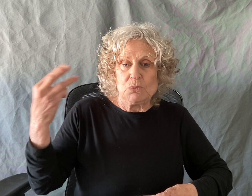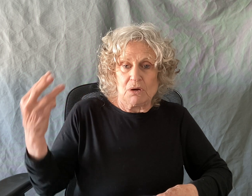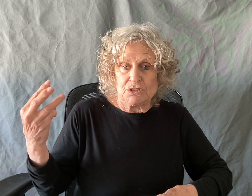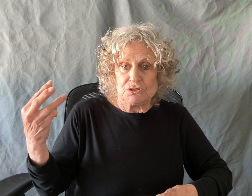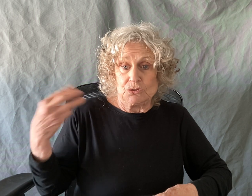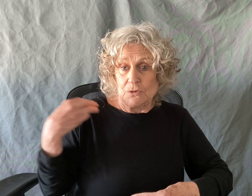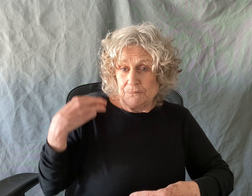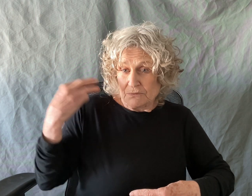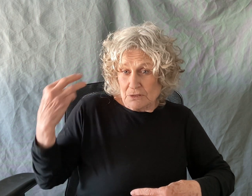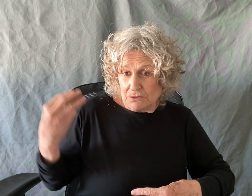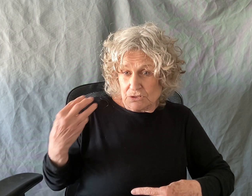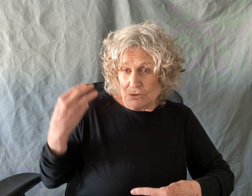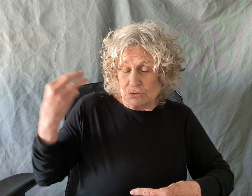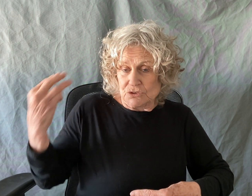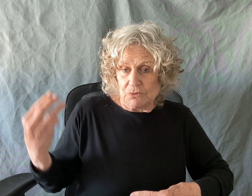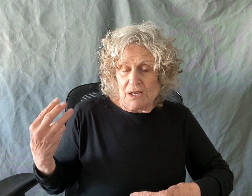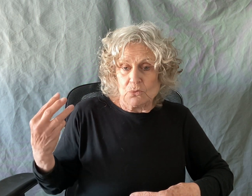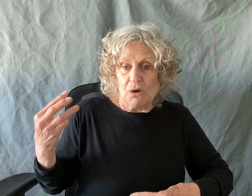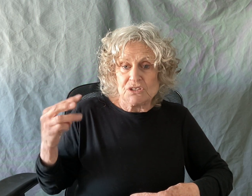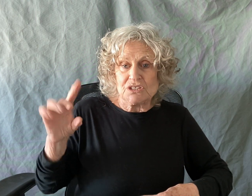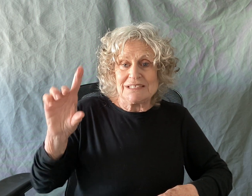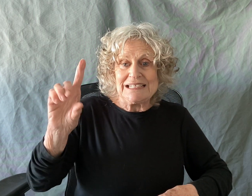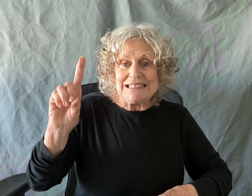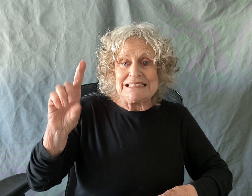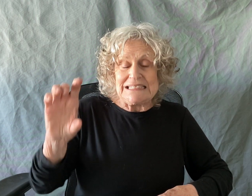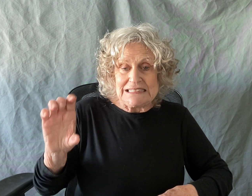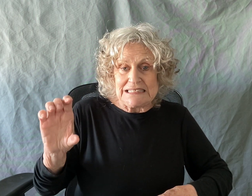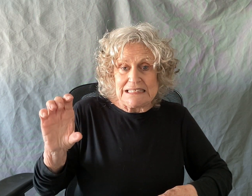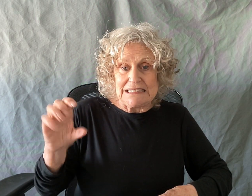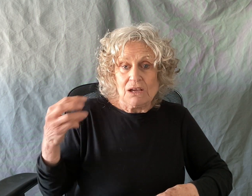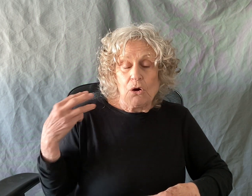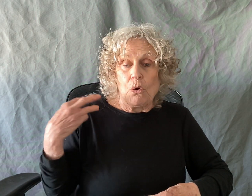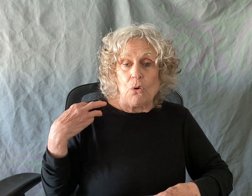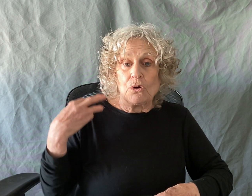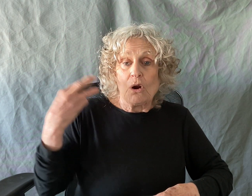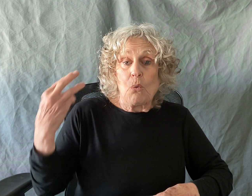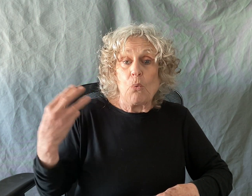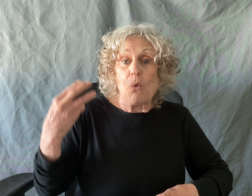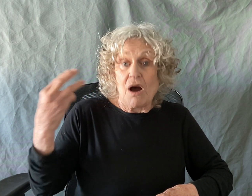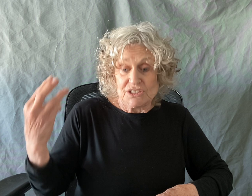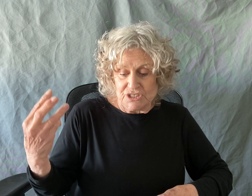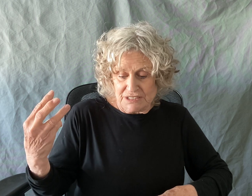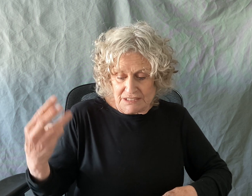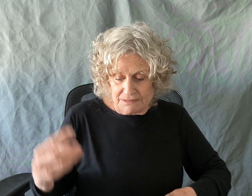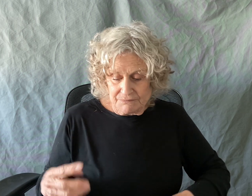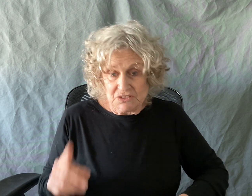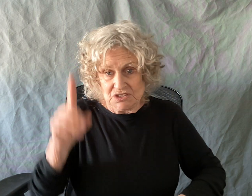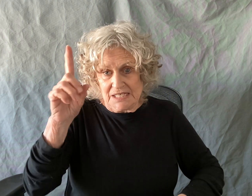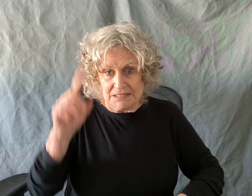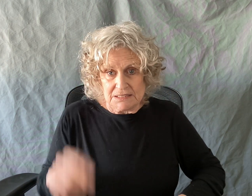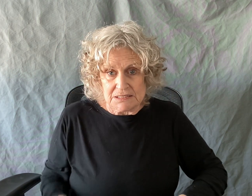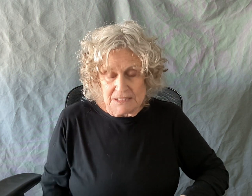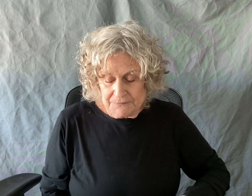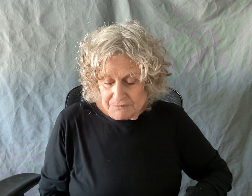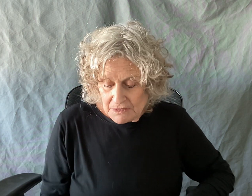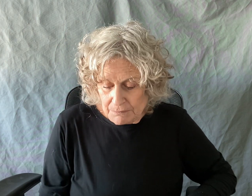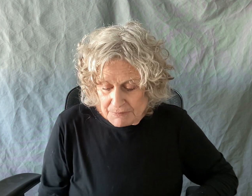want to do circles around Washington, D.C. or Washington, the state that's above